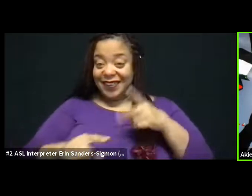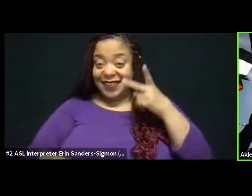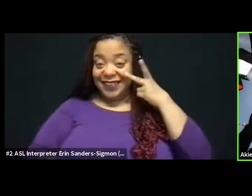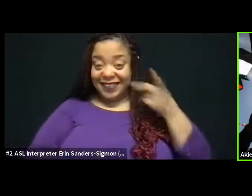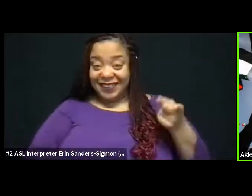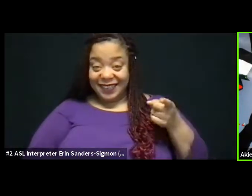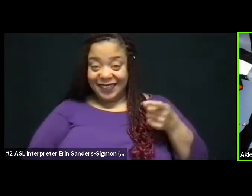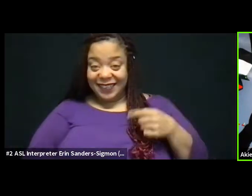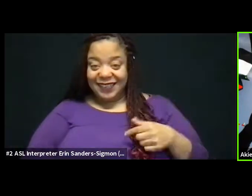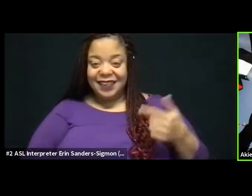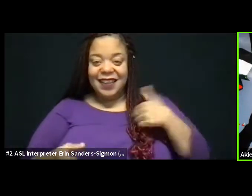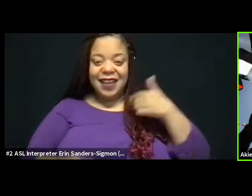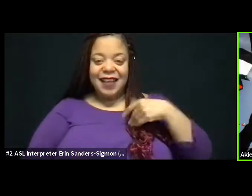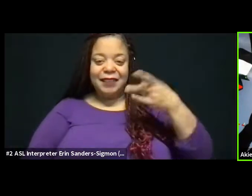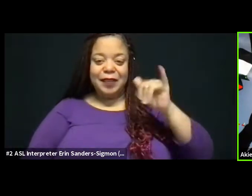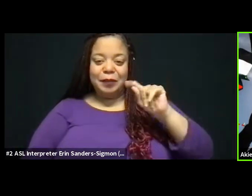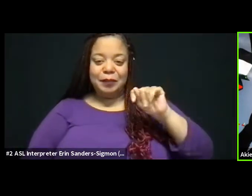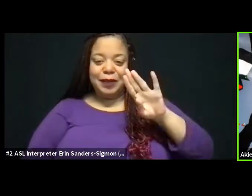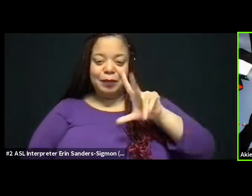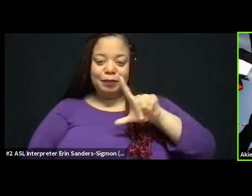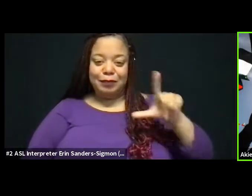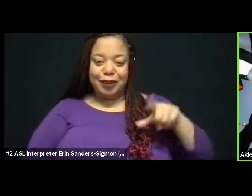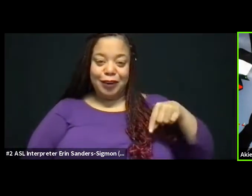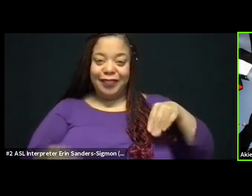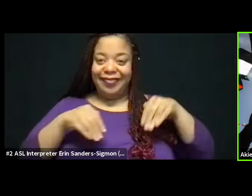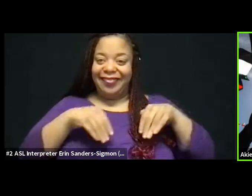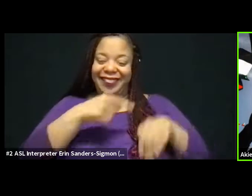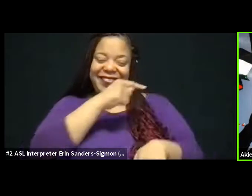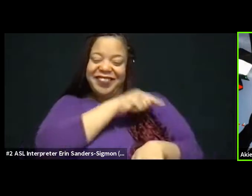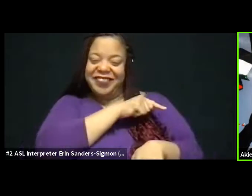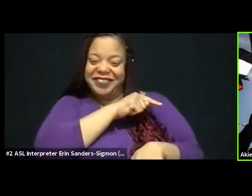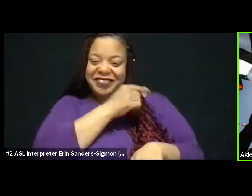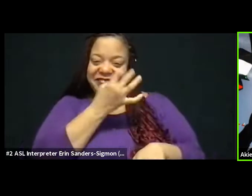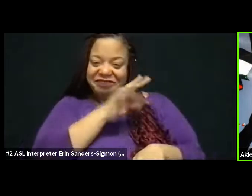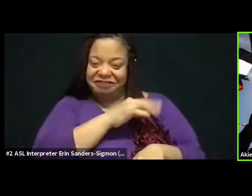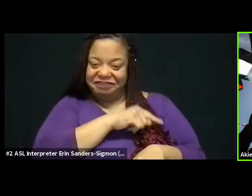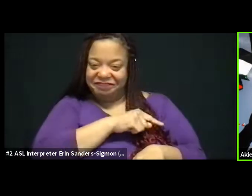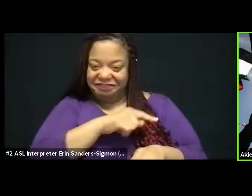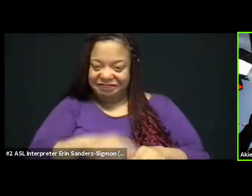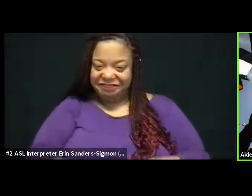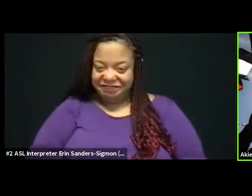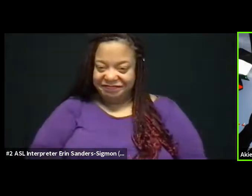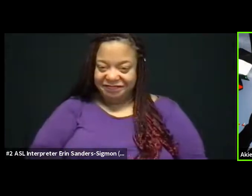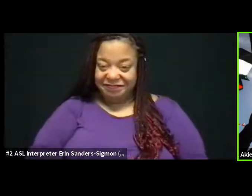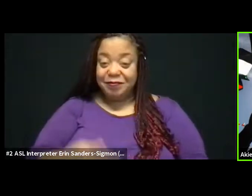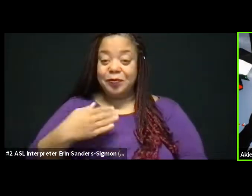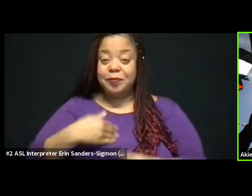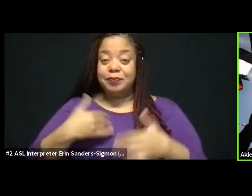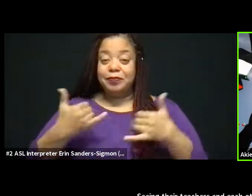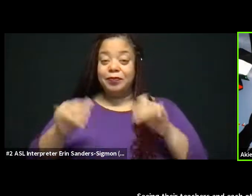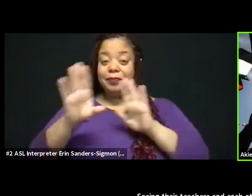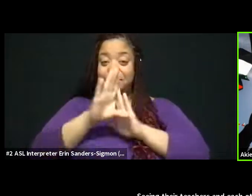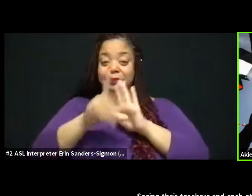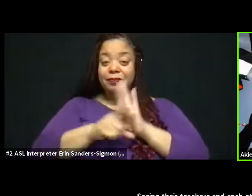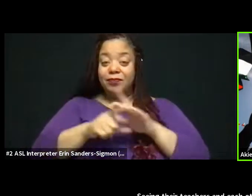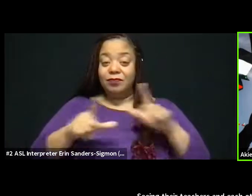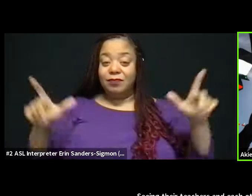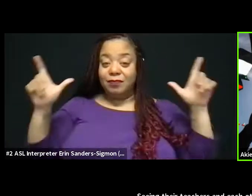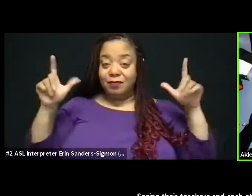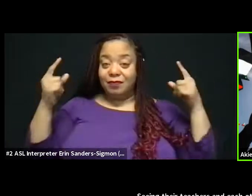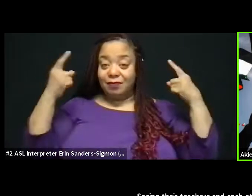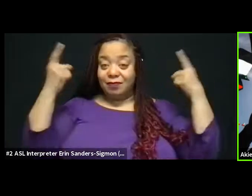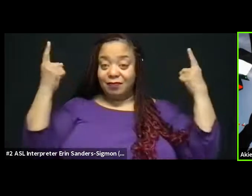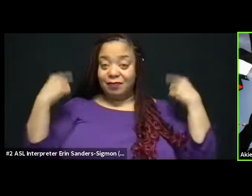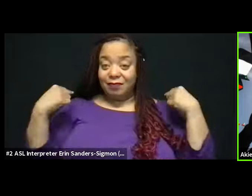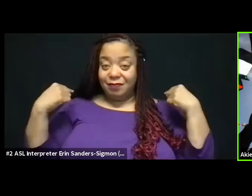pit bull laying behind me. but my current background are several Palestinian flags